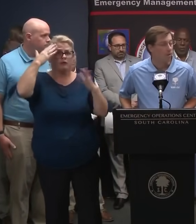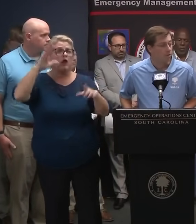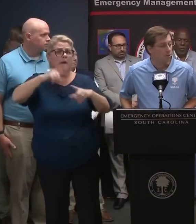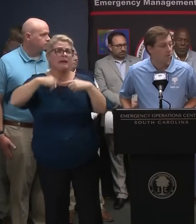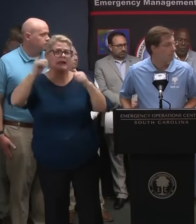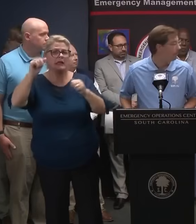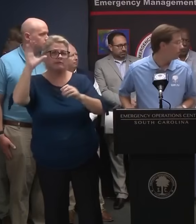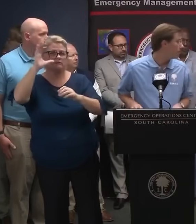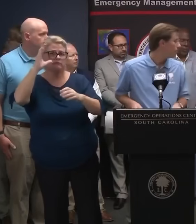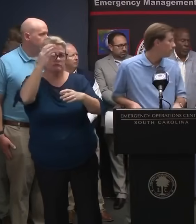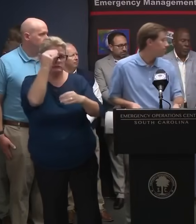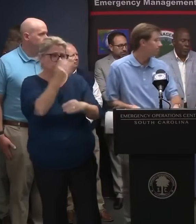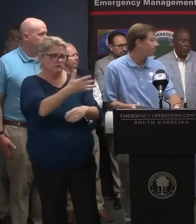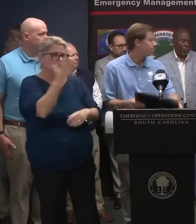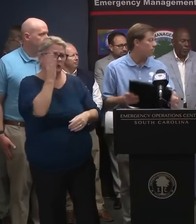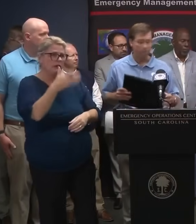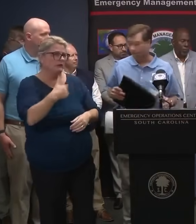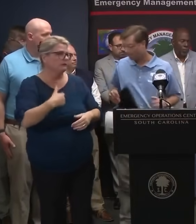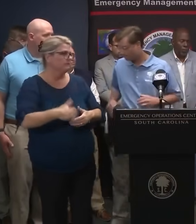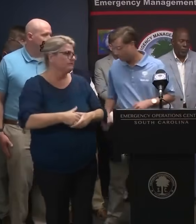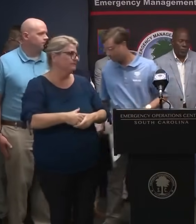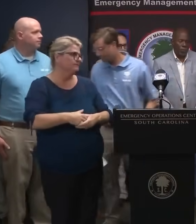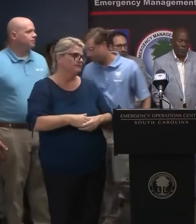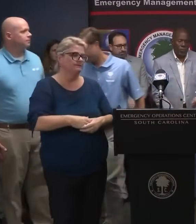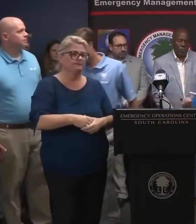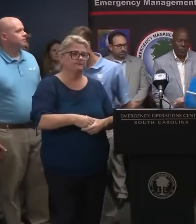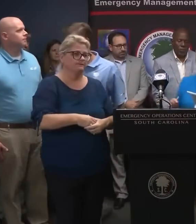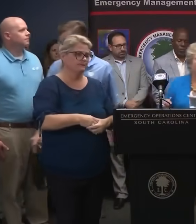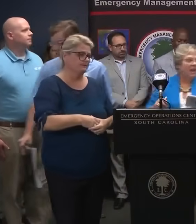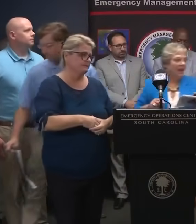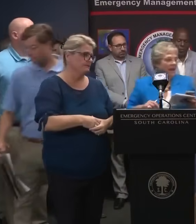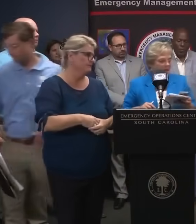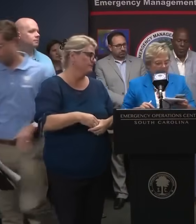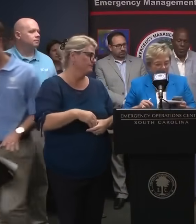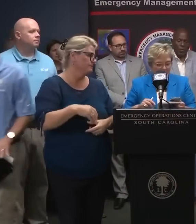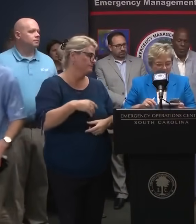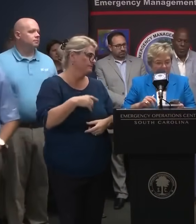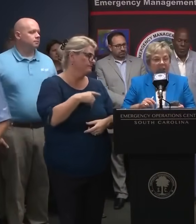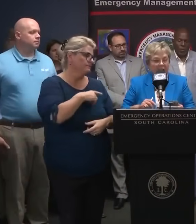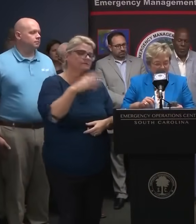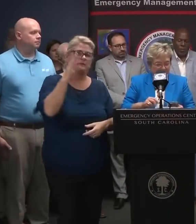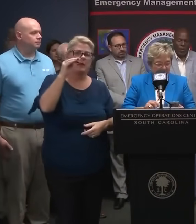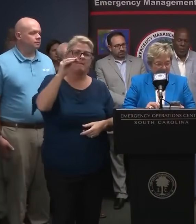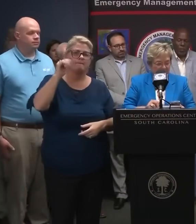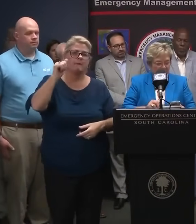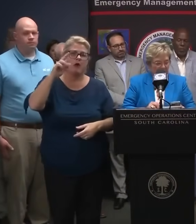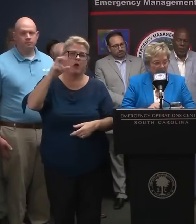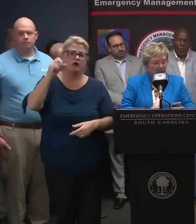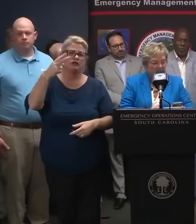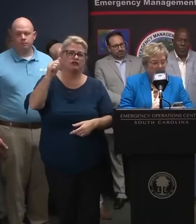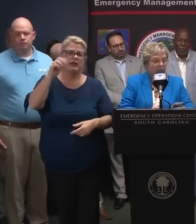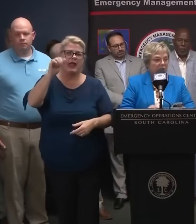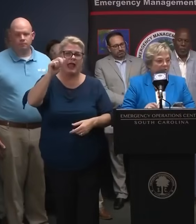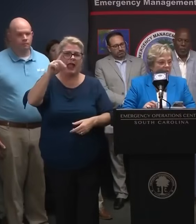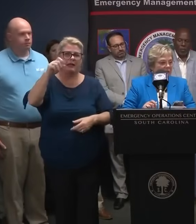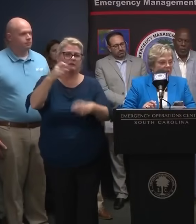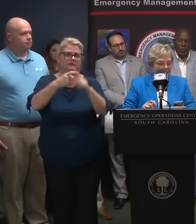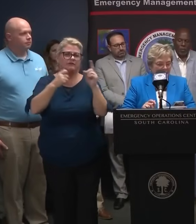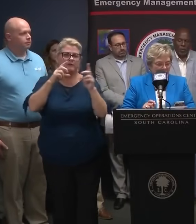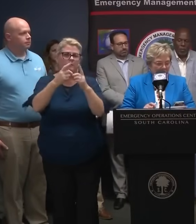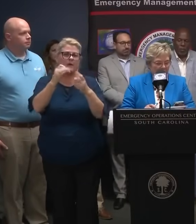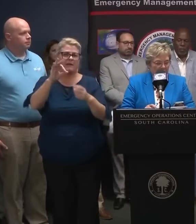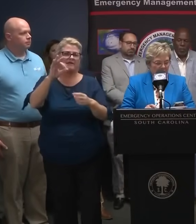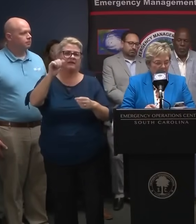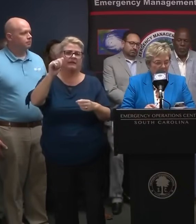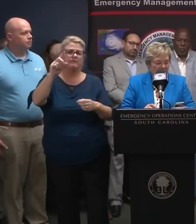get that information to you, though. Marsha Adams, South Carolina Department of Administration.